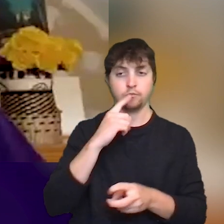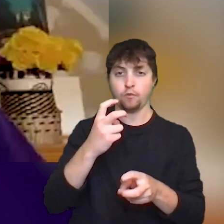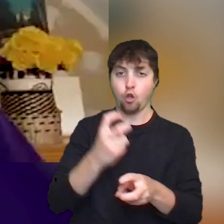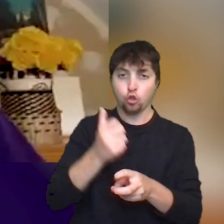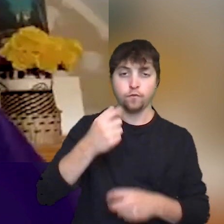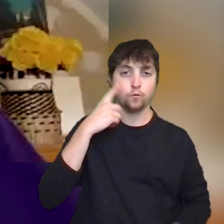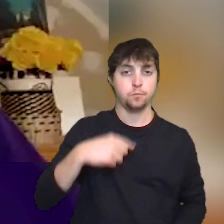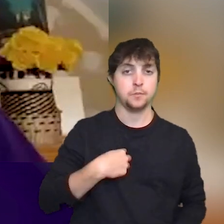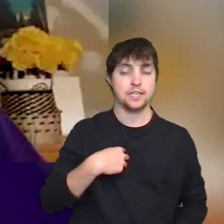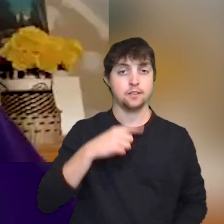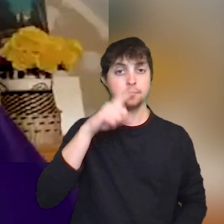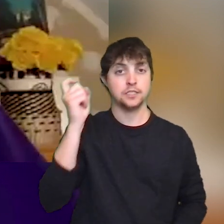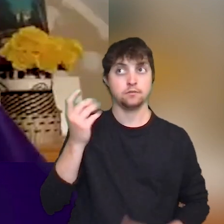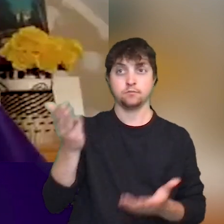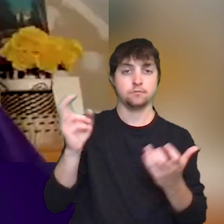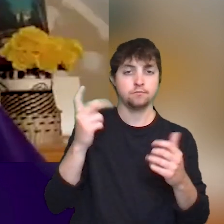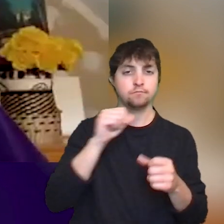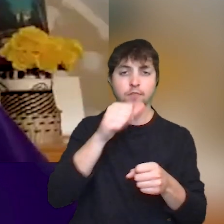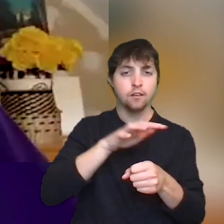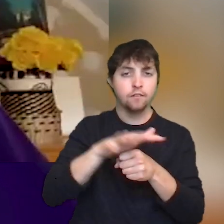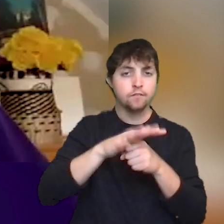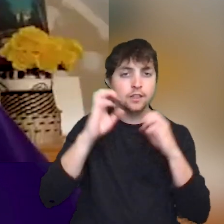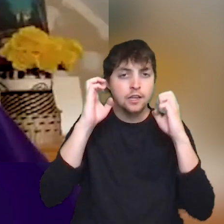because there is lack of